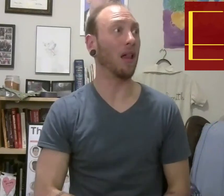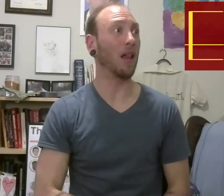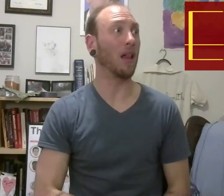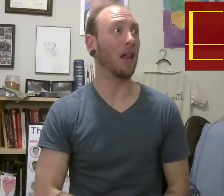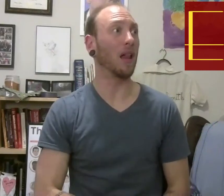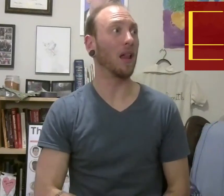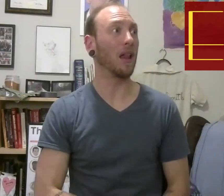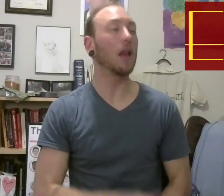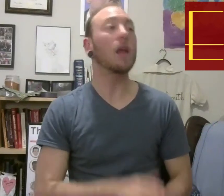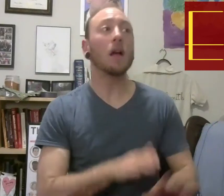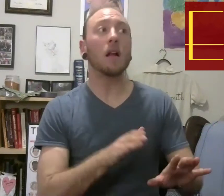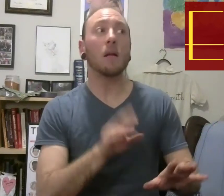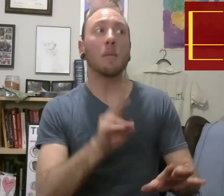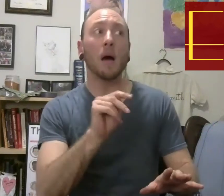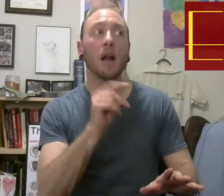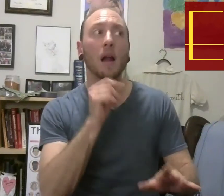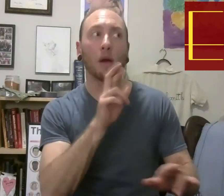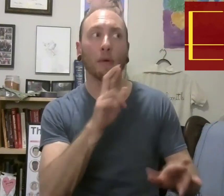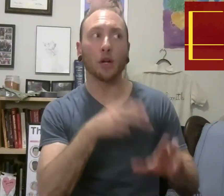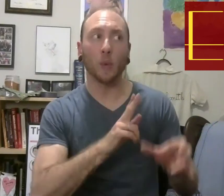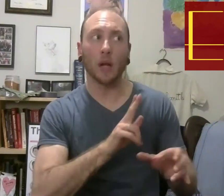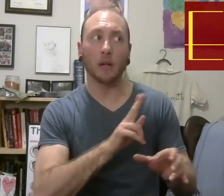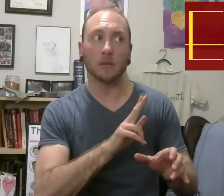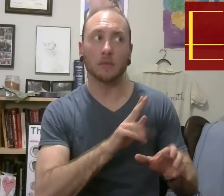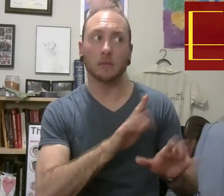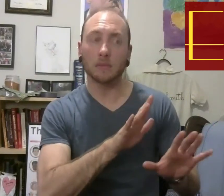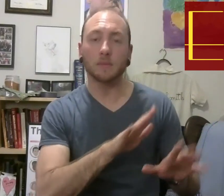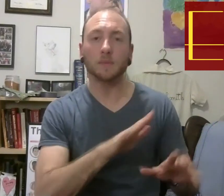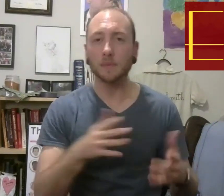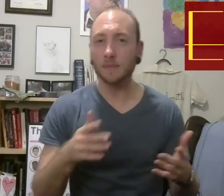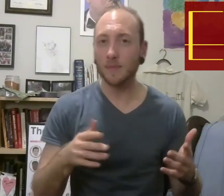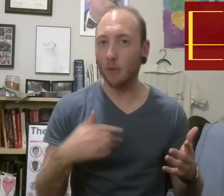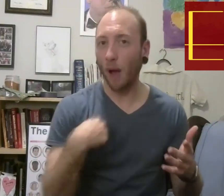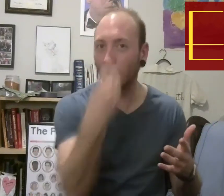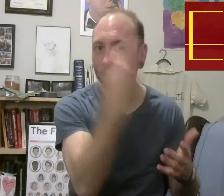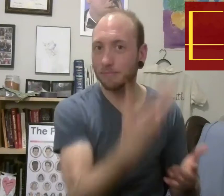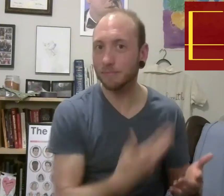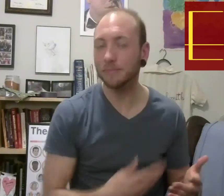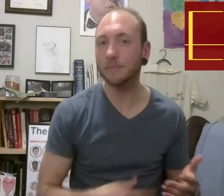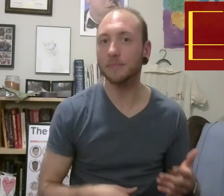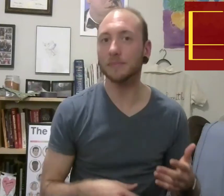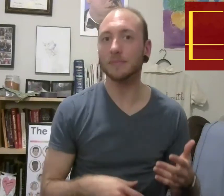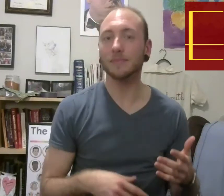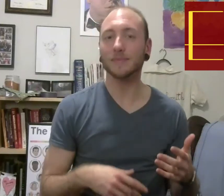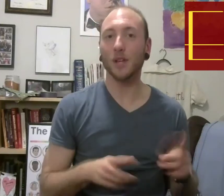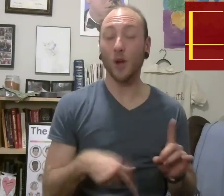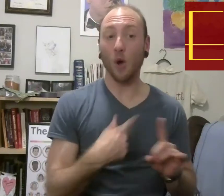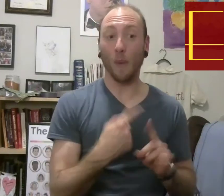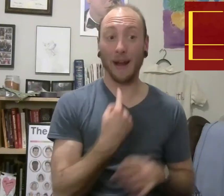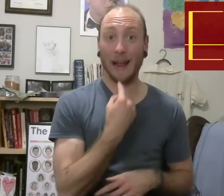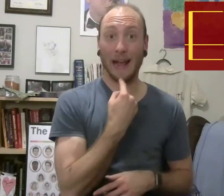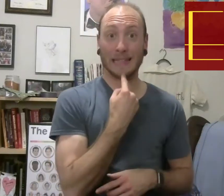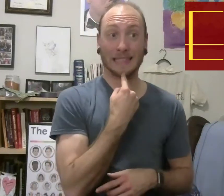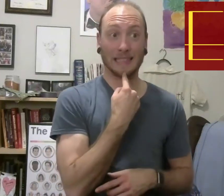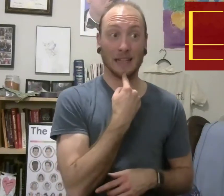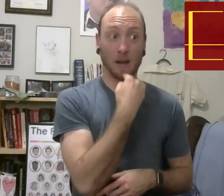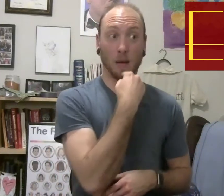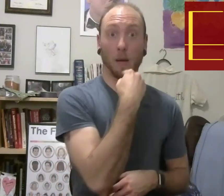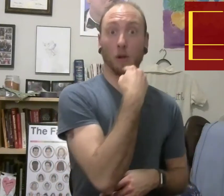basically what I shared with them. And that when that came out, that was my secret. That was the thing no